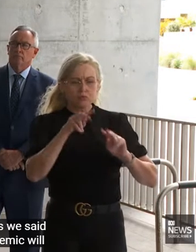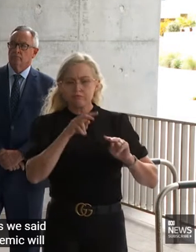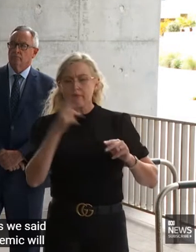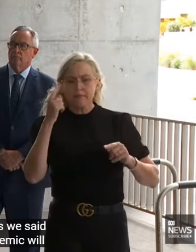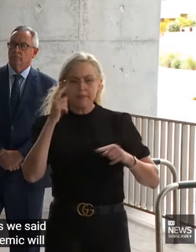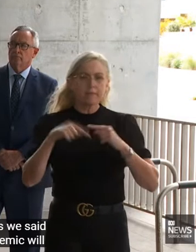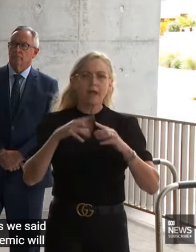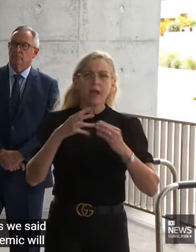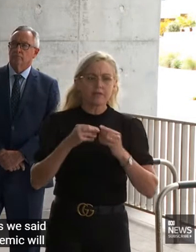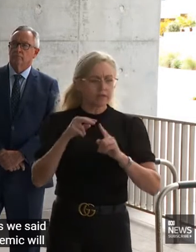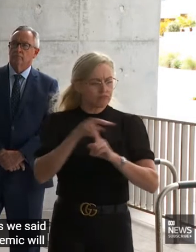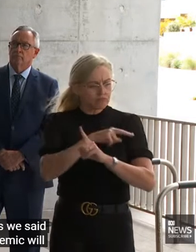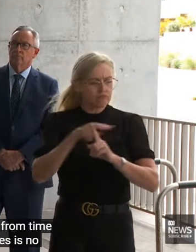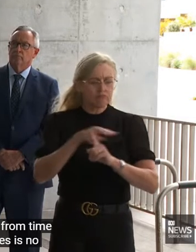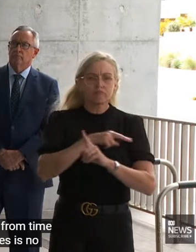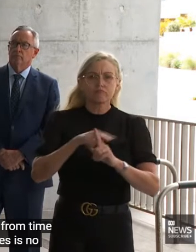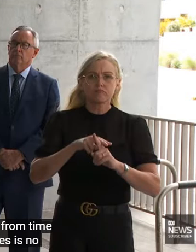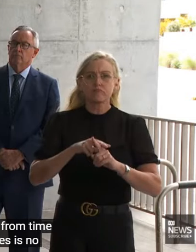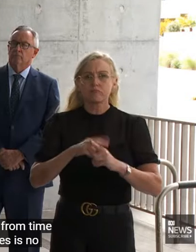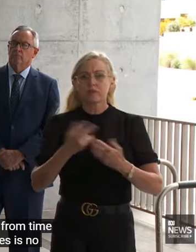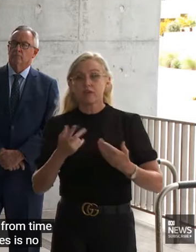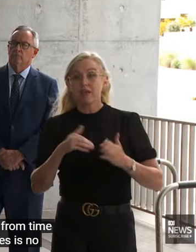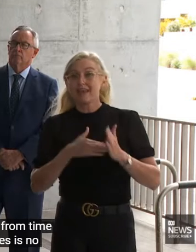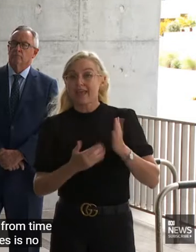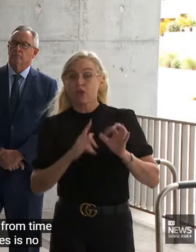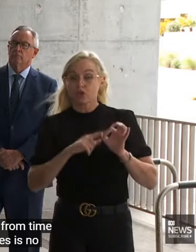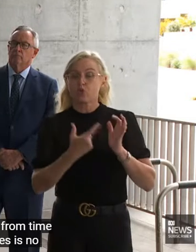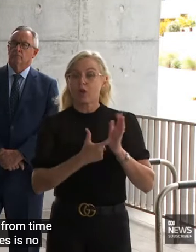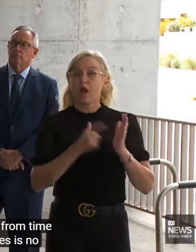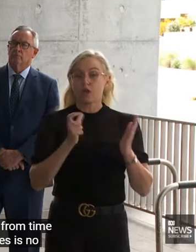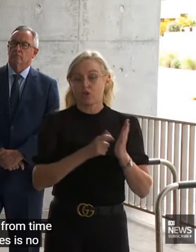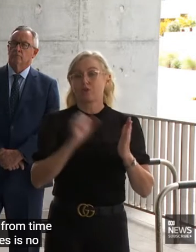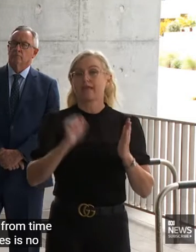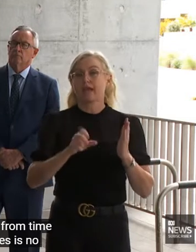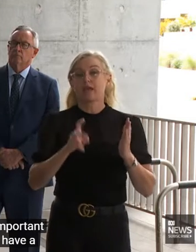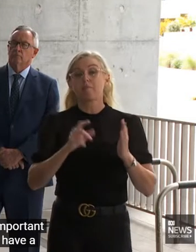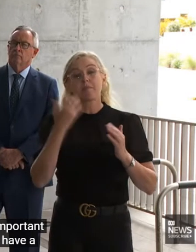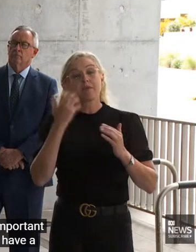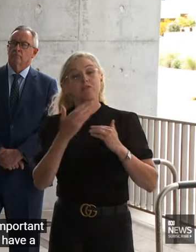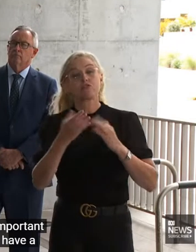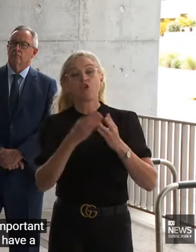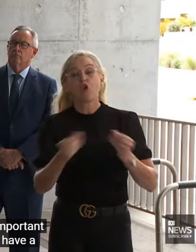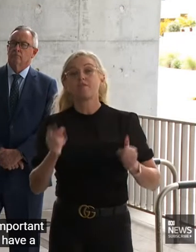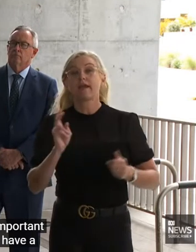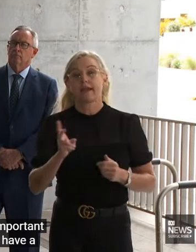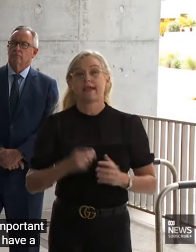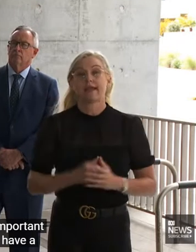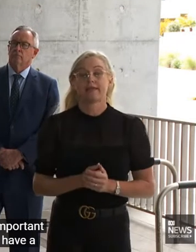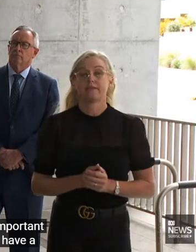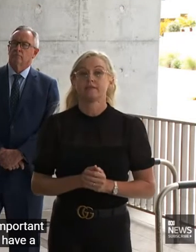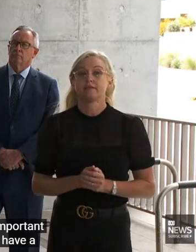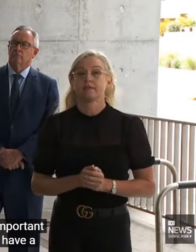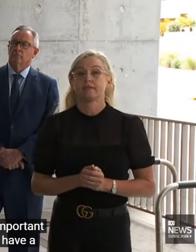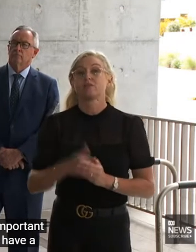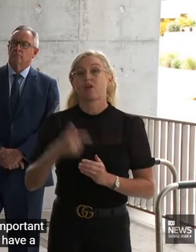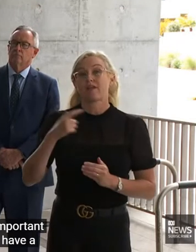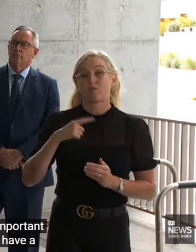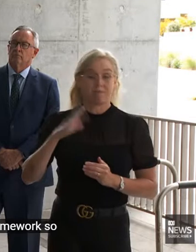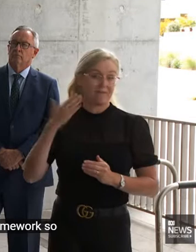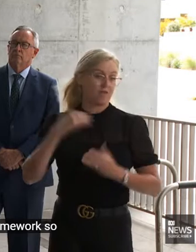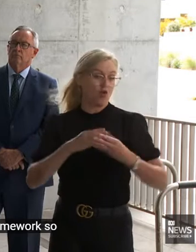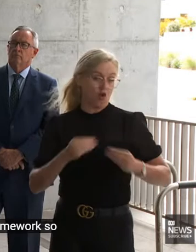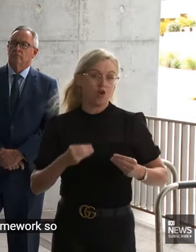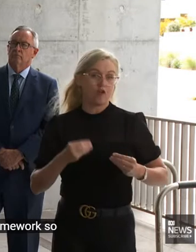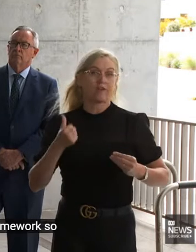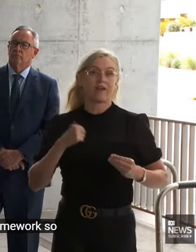different. I think it's important where possible we have a consistent national framework, so we understand that, and that's why we brought it back in a limited way